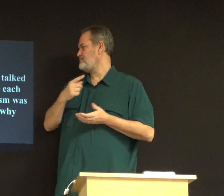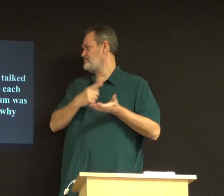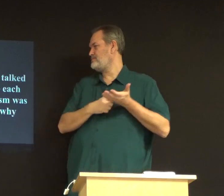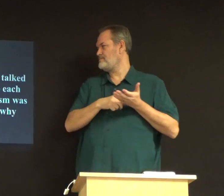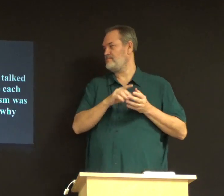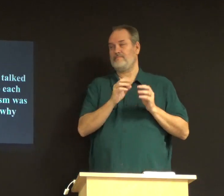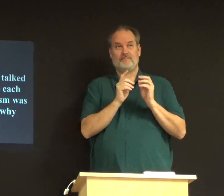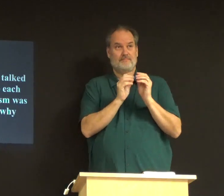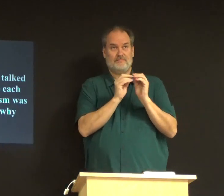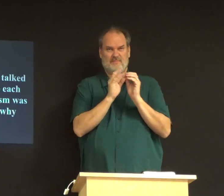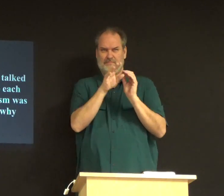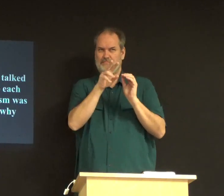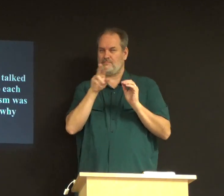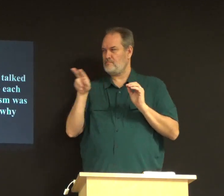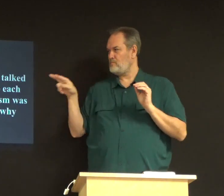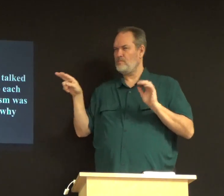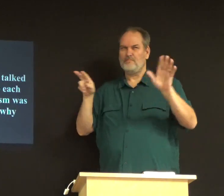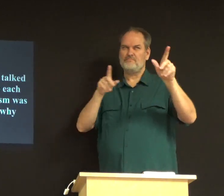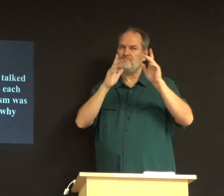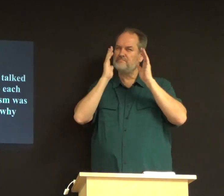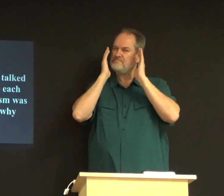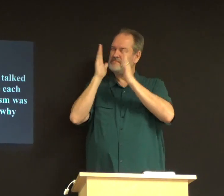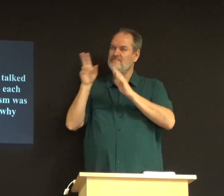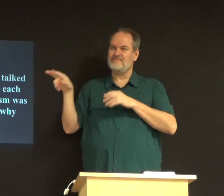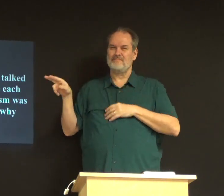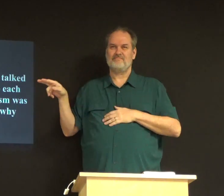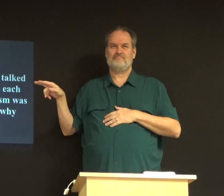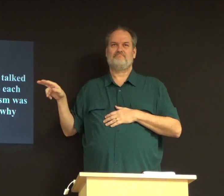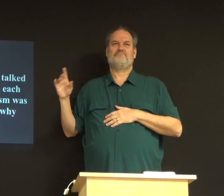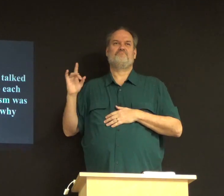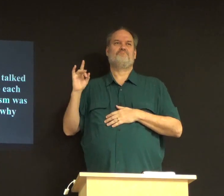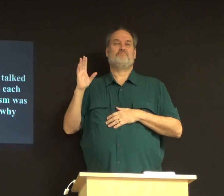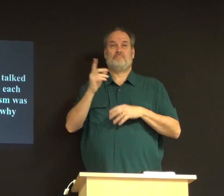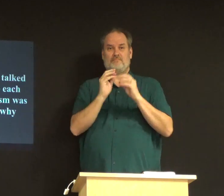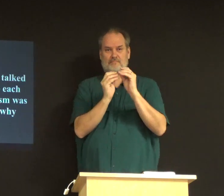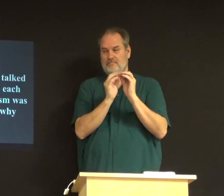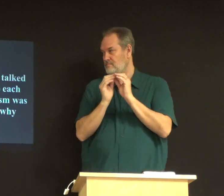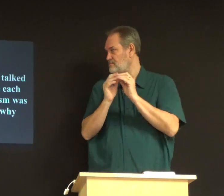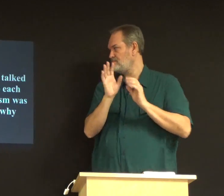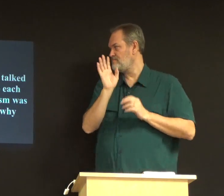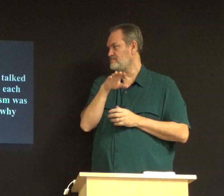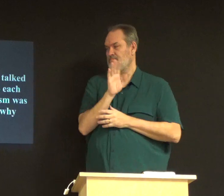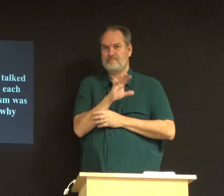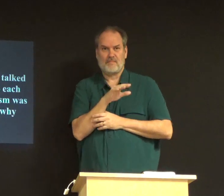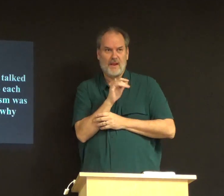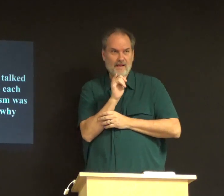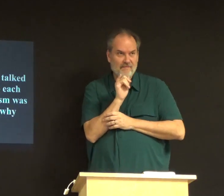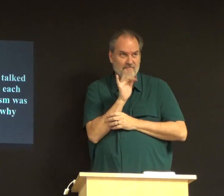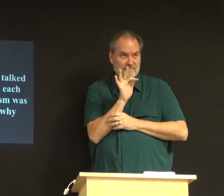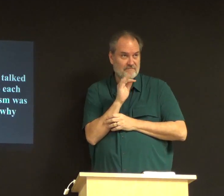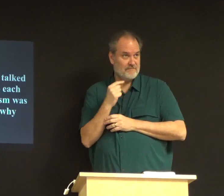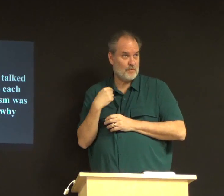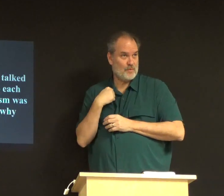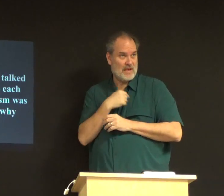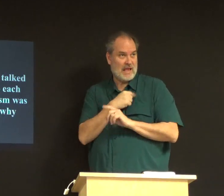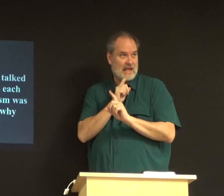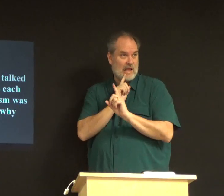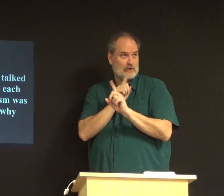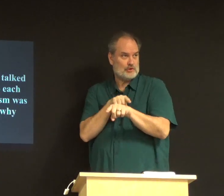leaders, come to that piece of question. Okay. They have this discussion that he was got a good